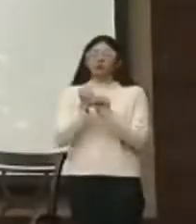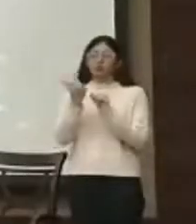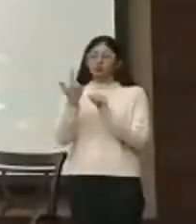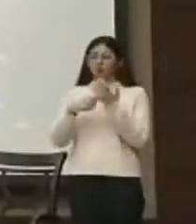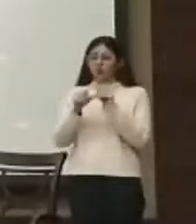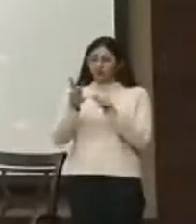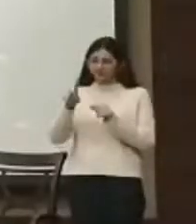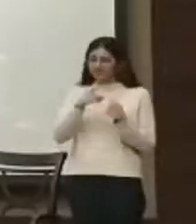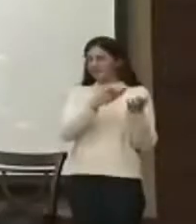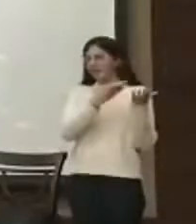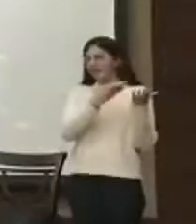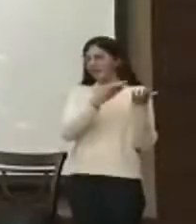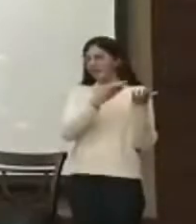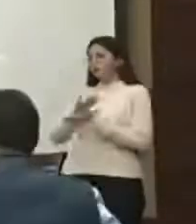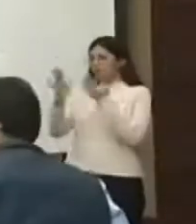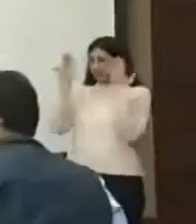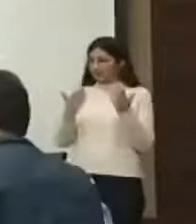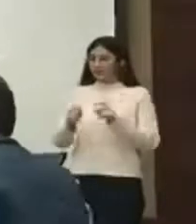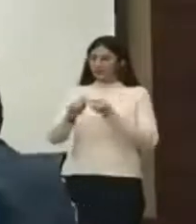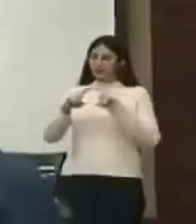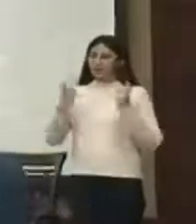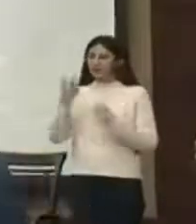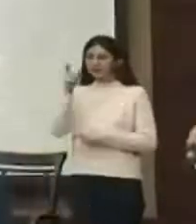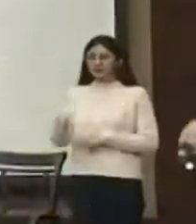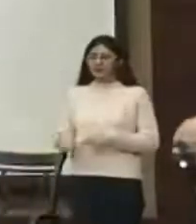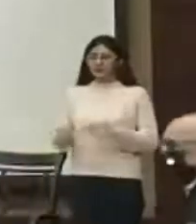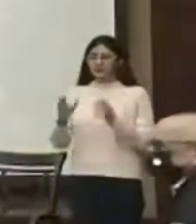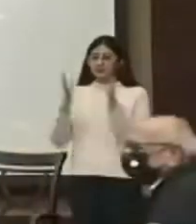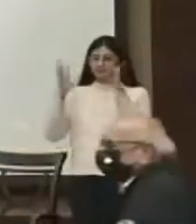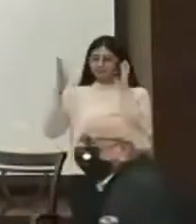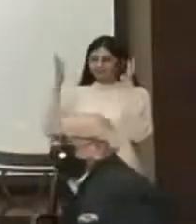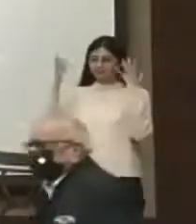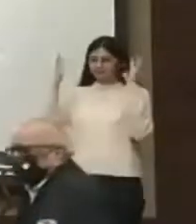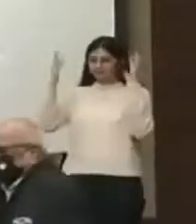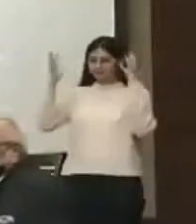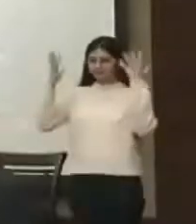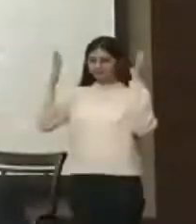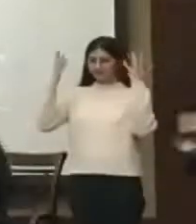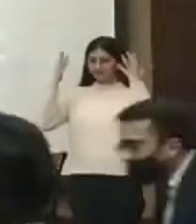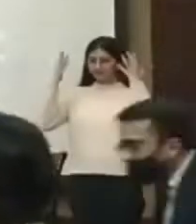Gogoi, Honorable Member of Parliament. Let's put our hands together.